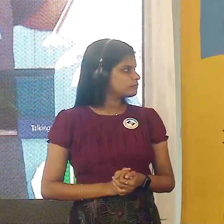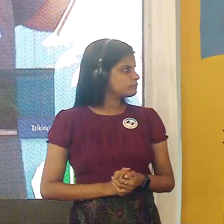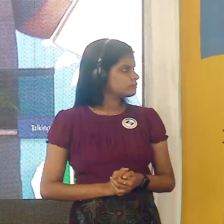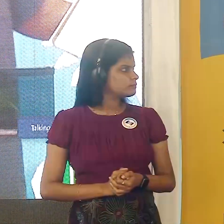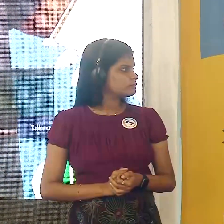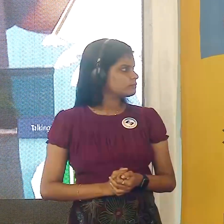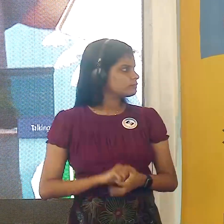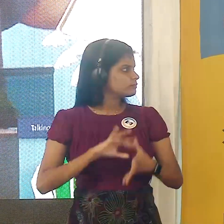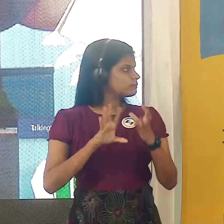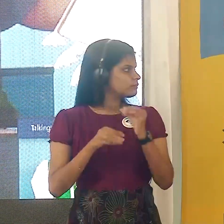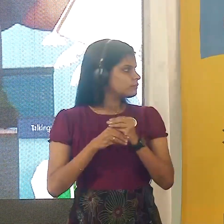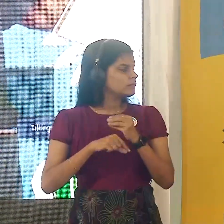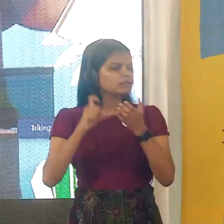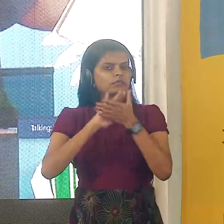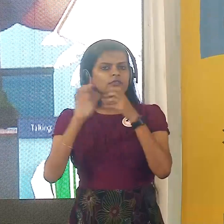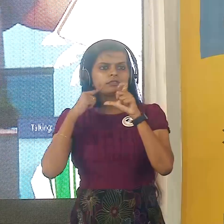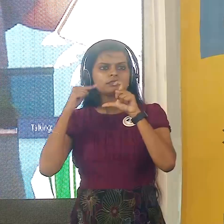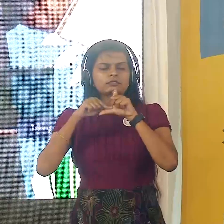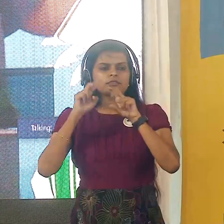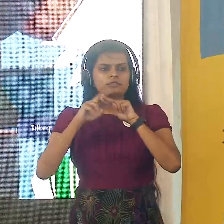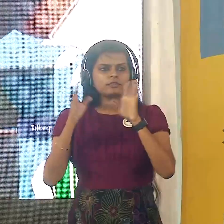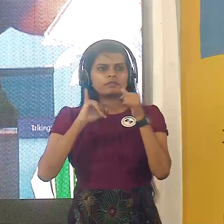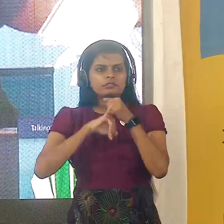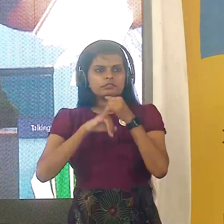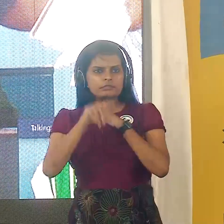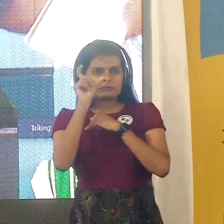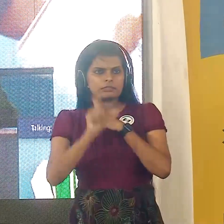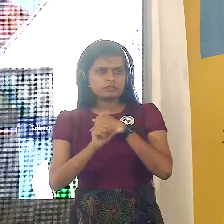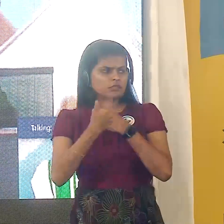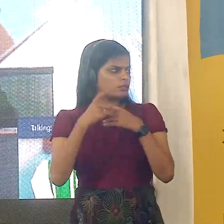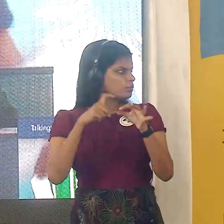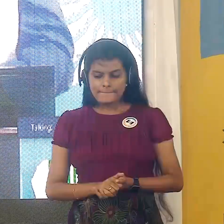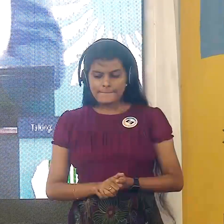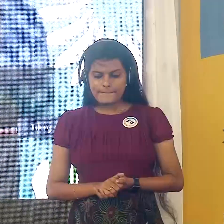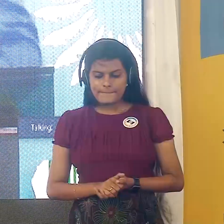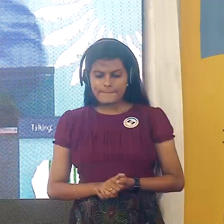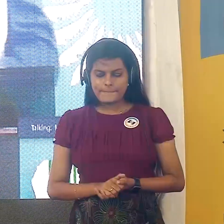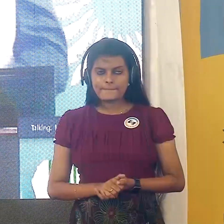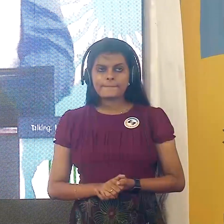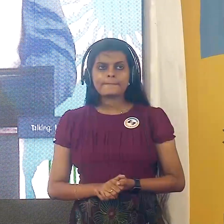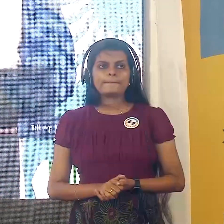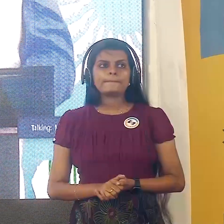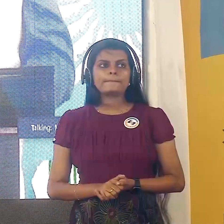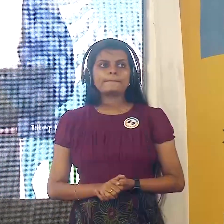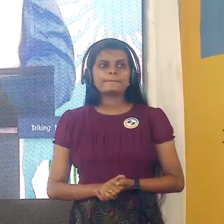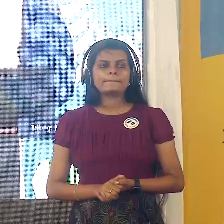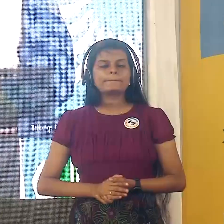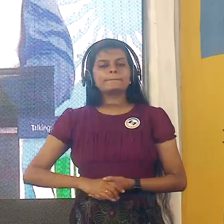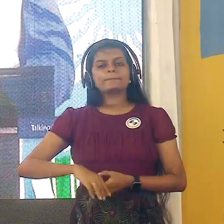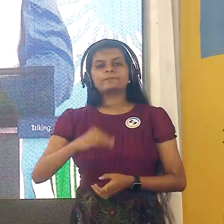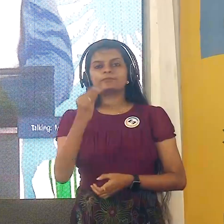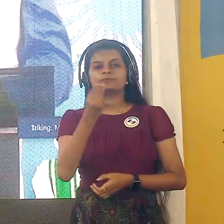The Additional Chief Secretary, Mr. Puneet Kumar, would you like to respond to your questions? I have received a question